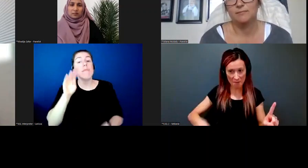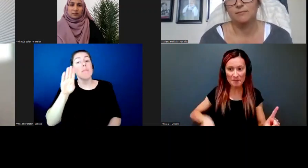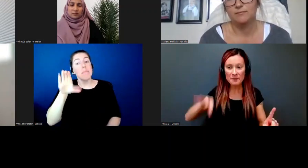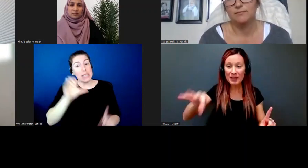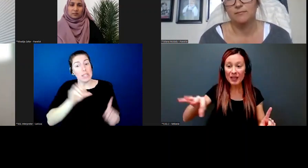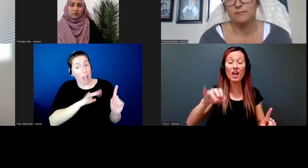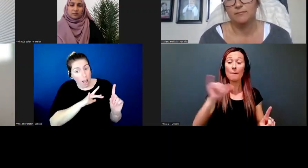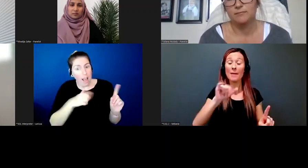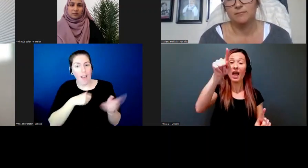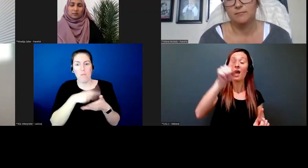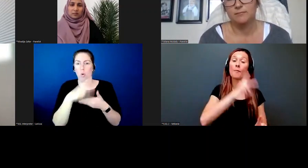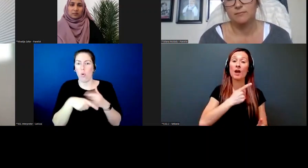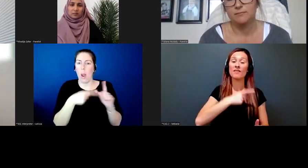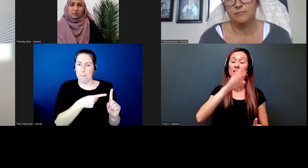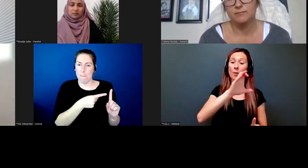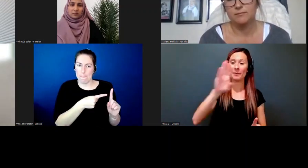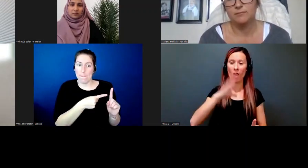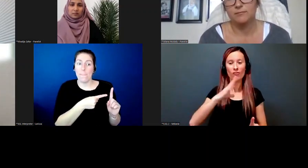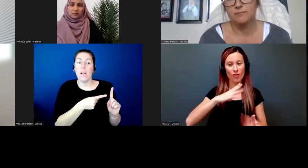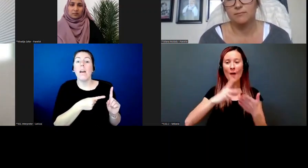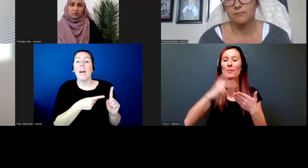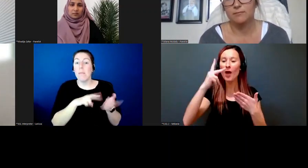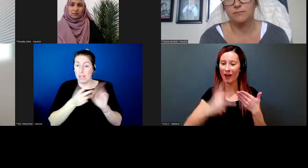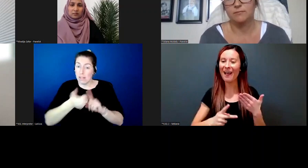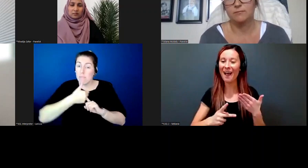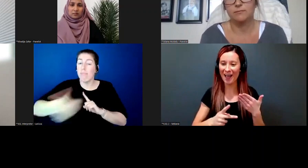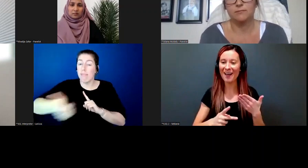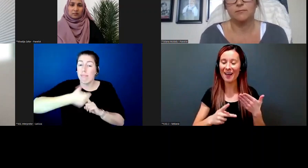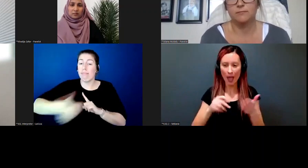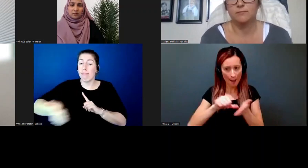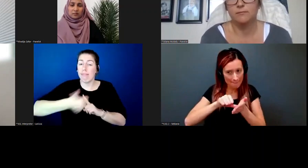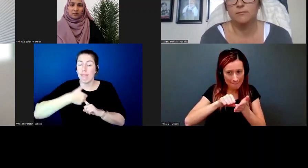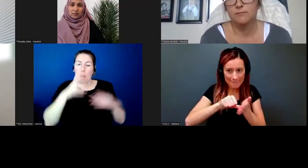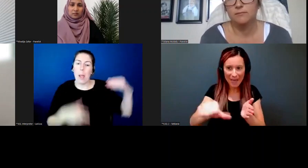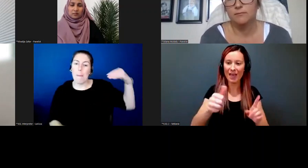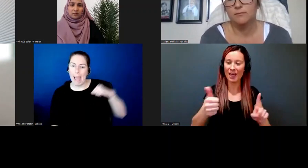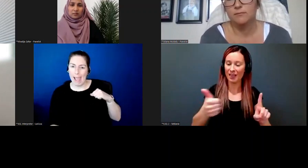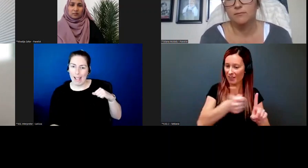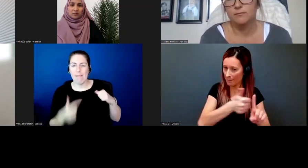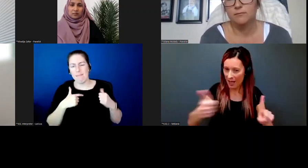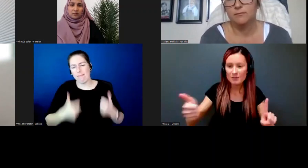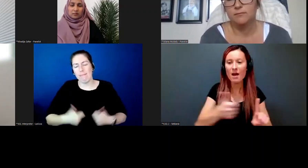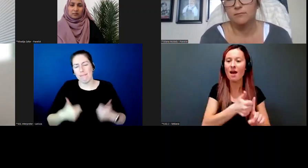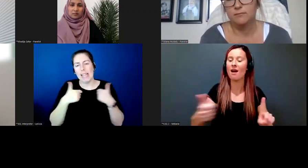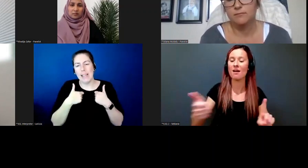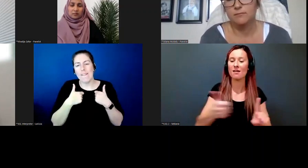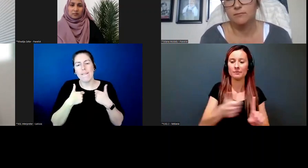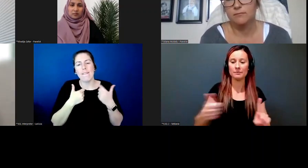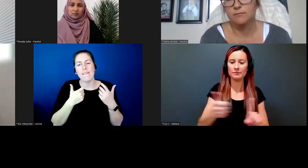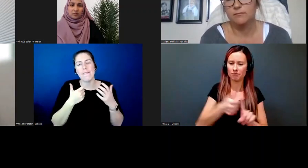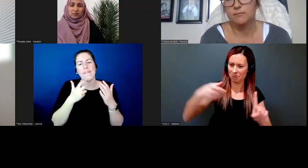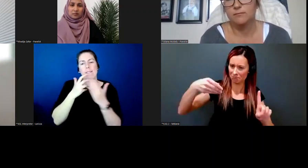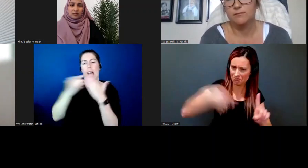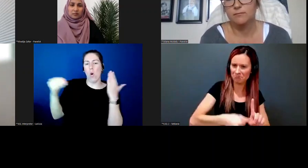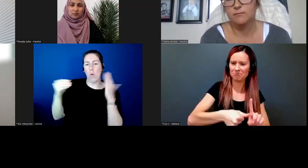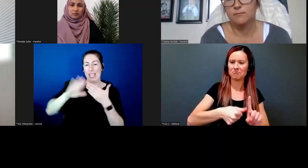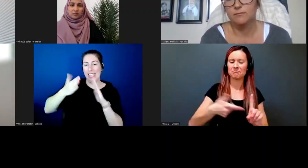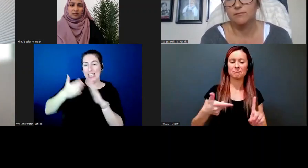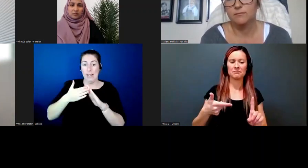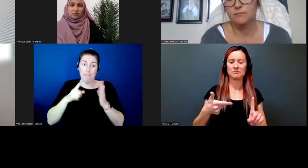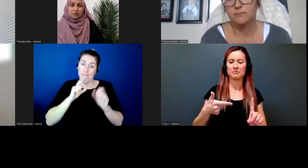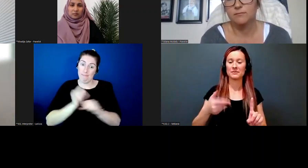is working that pays for travel expenses I live remotely. It's 4 hours and a ferry to get